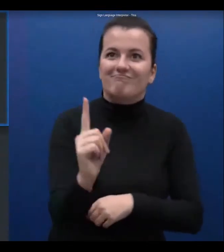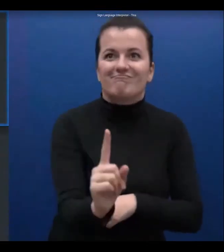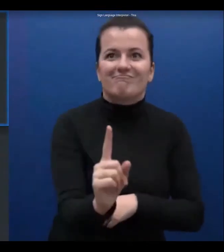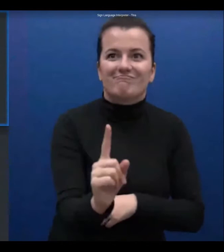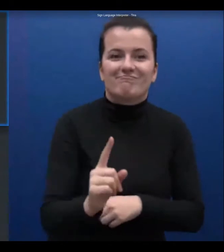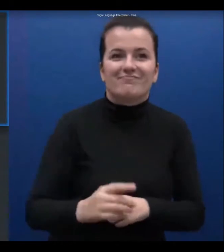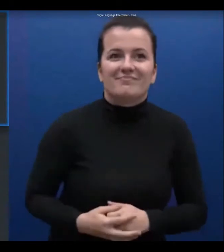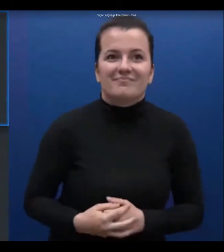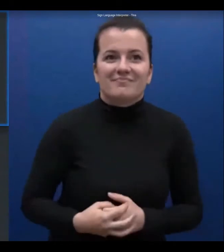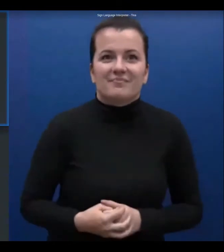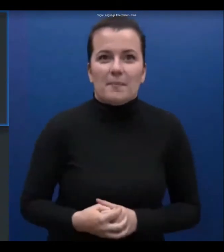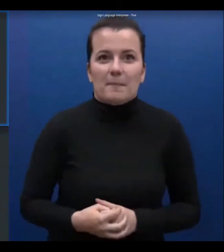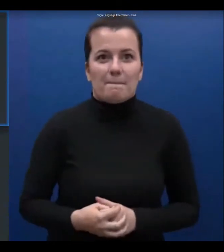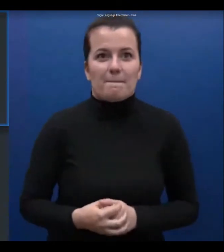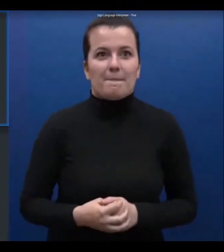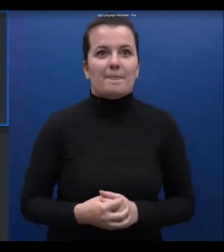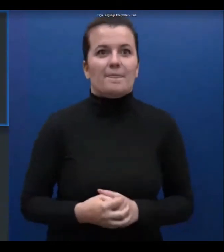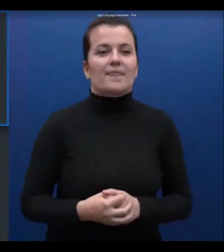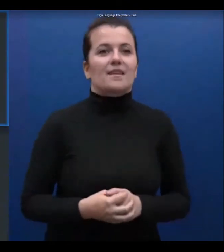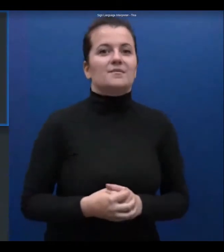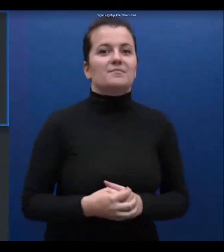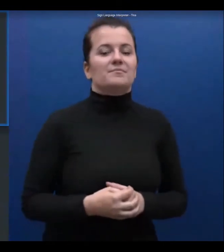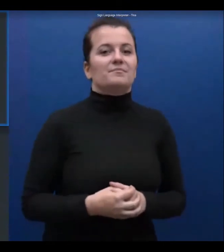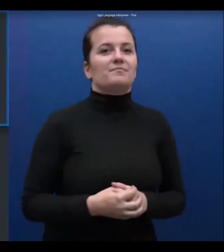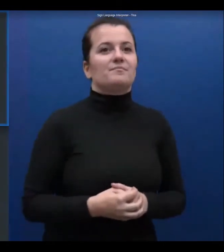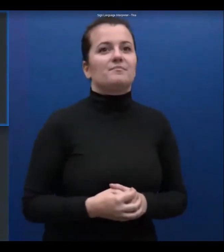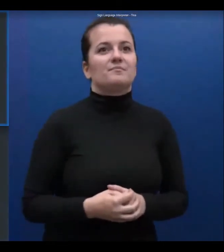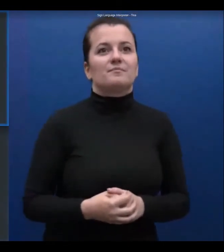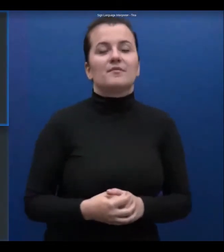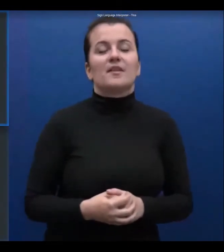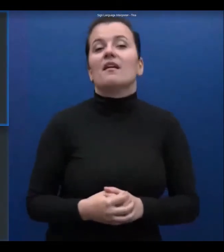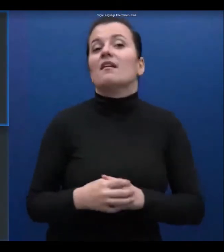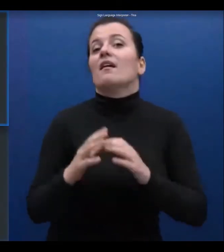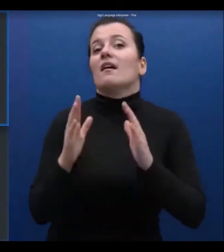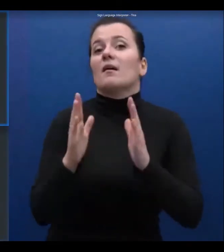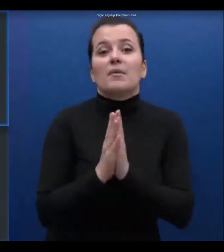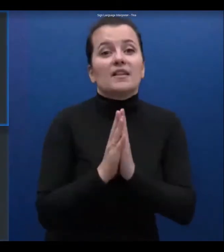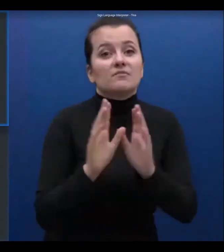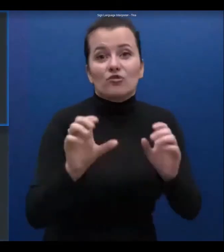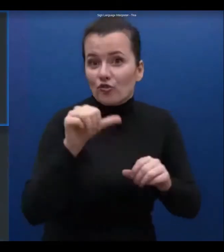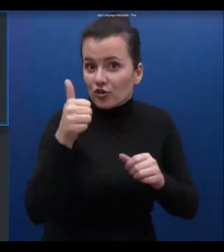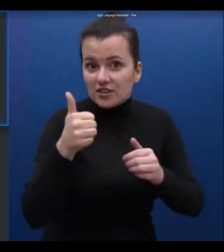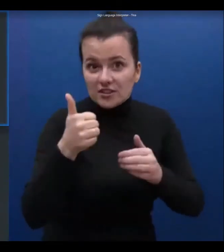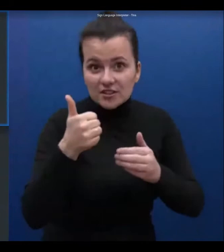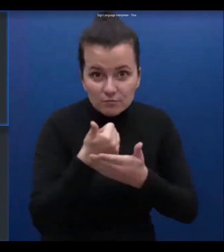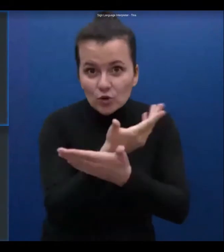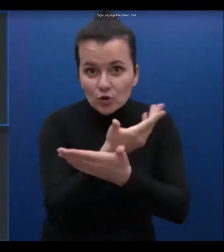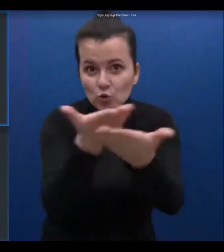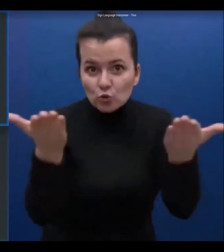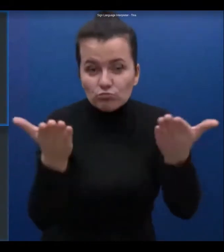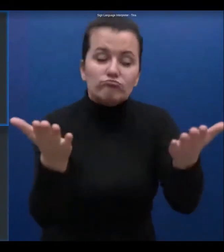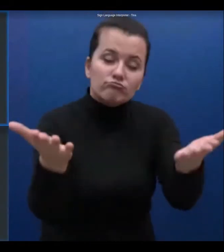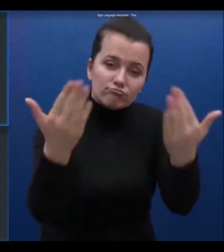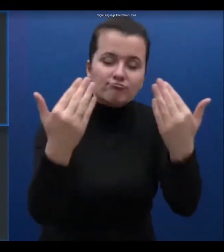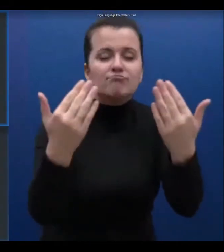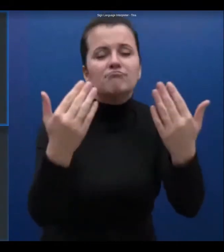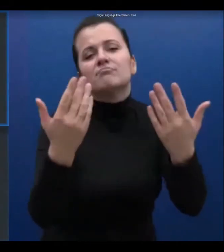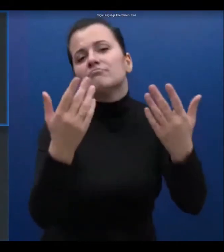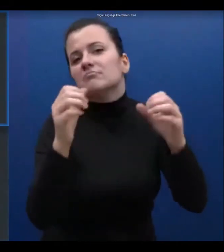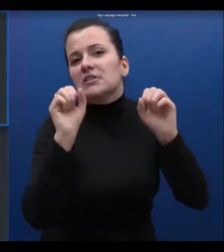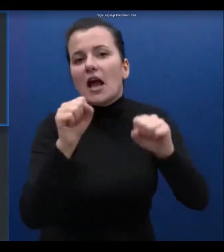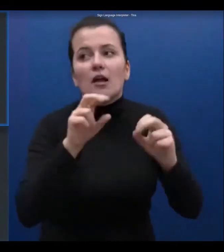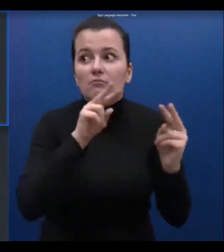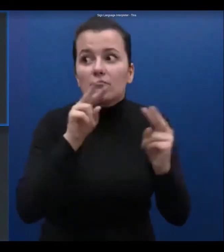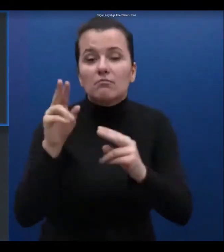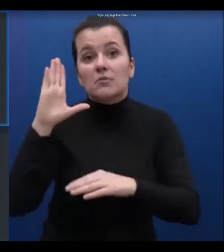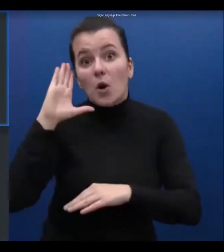the floor to Emanuela, I invite the audience to contribute to the discussion, writing any questions in